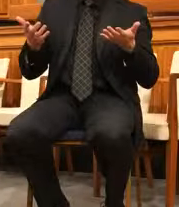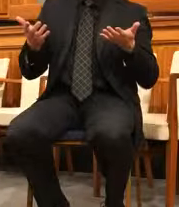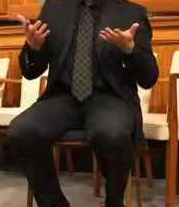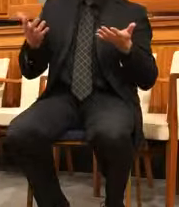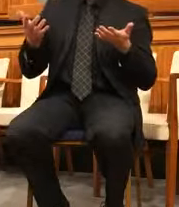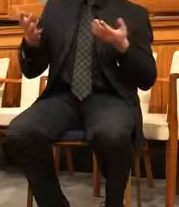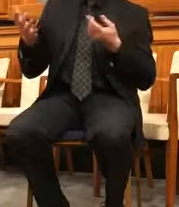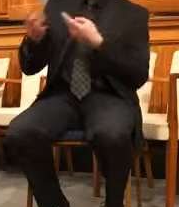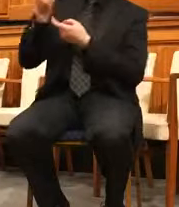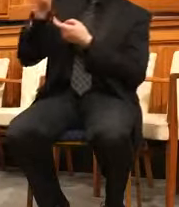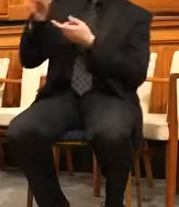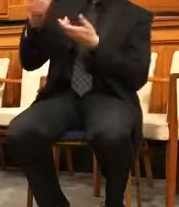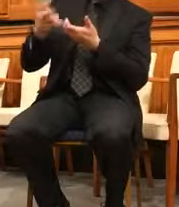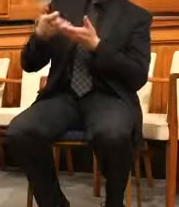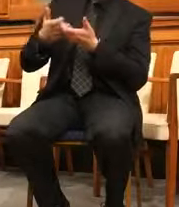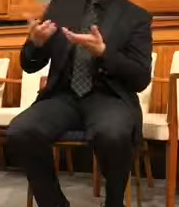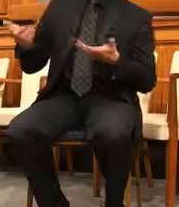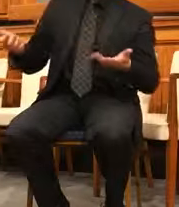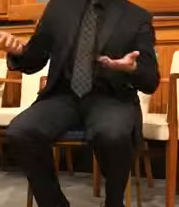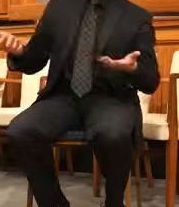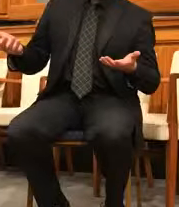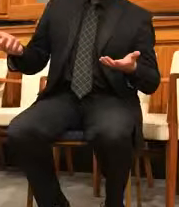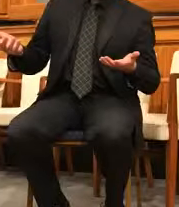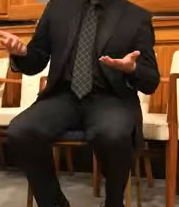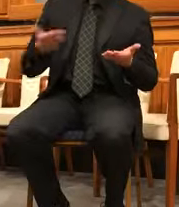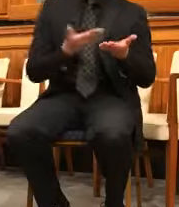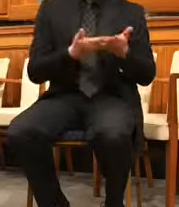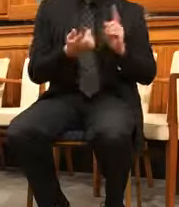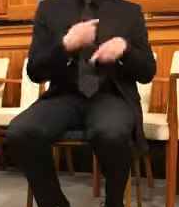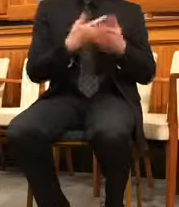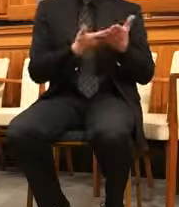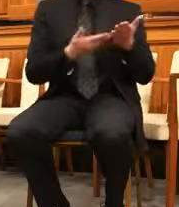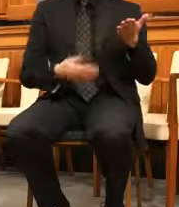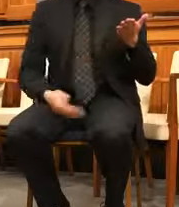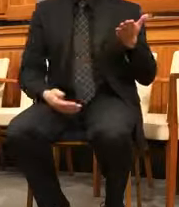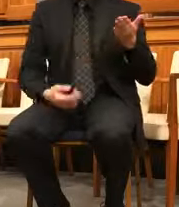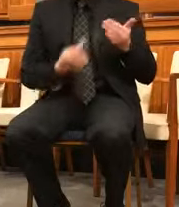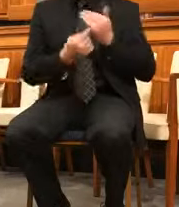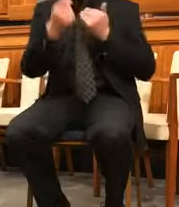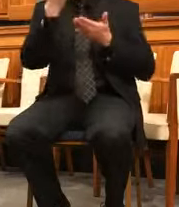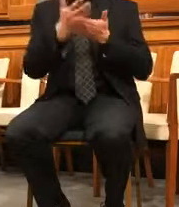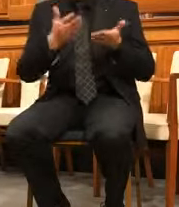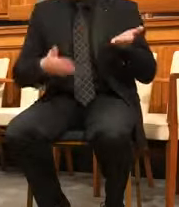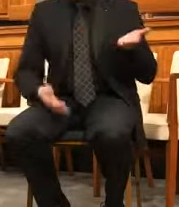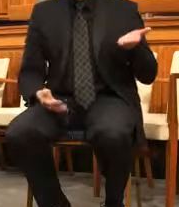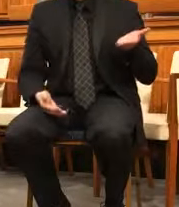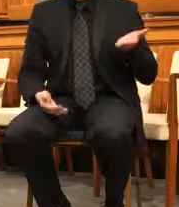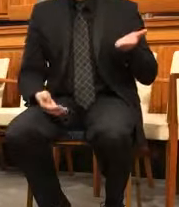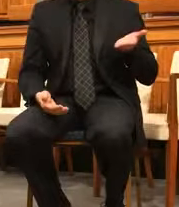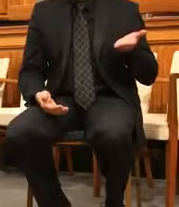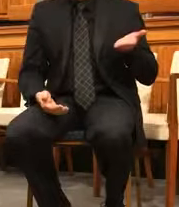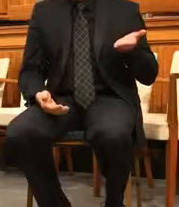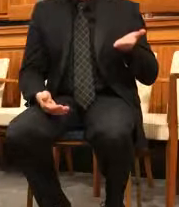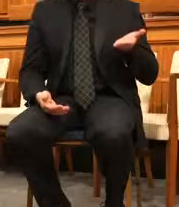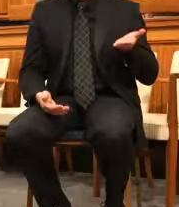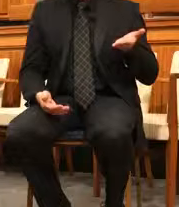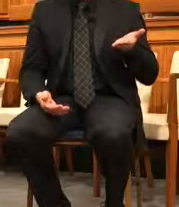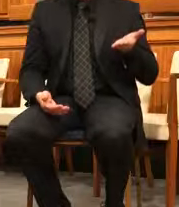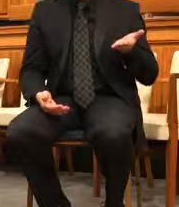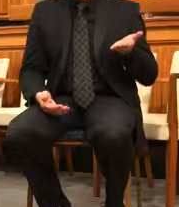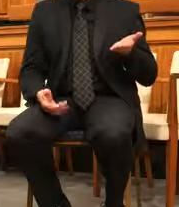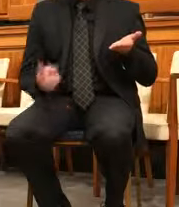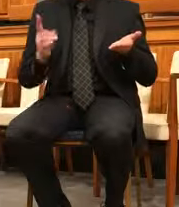How? And the answer of the Lord is, only believe. And we need to examine